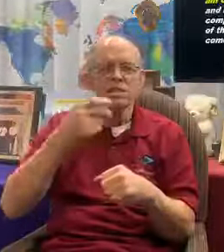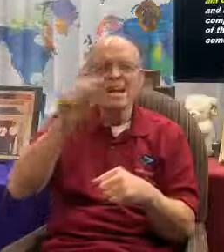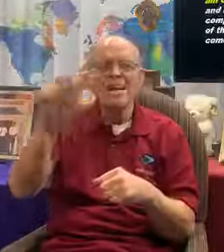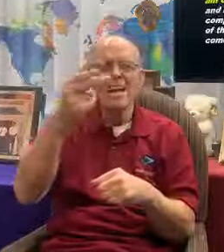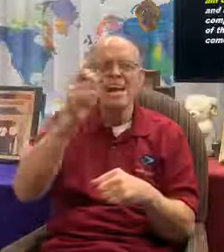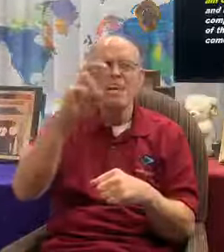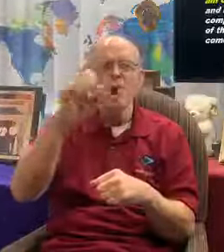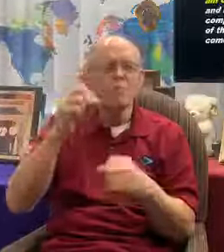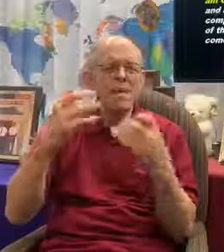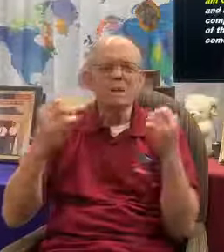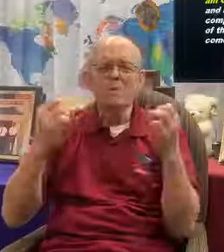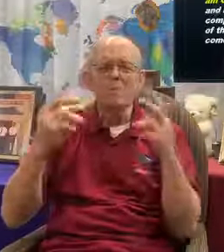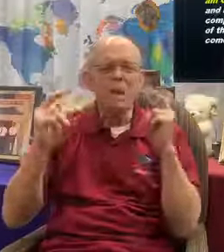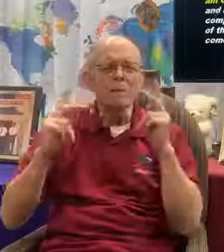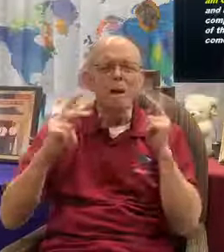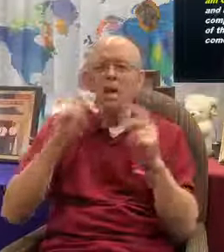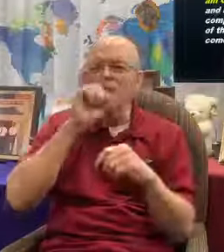any angel. My people. Never.